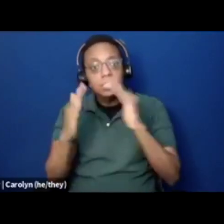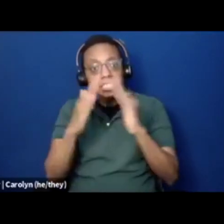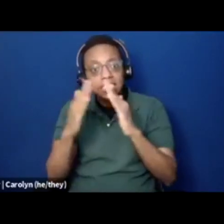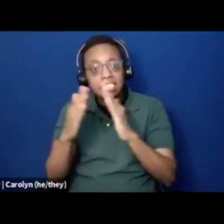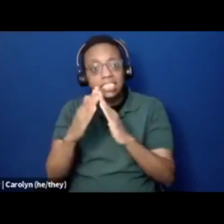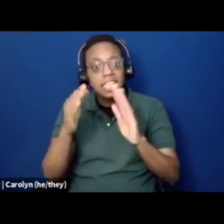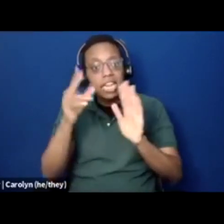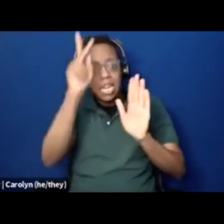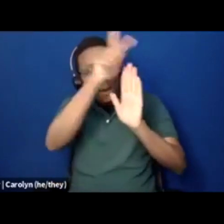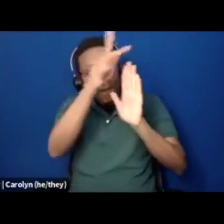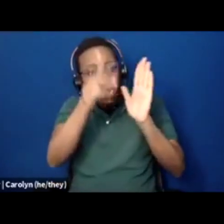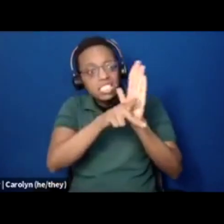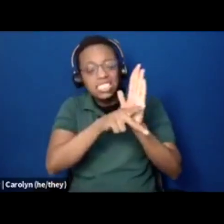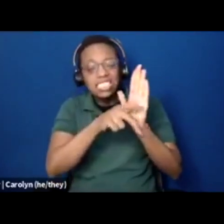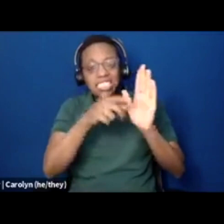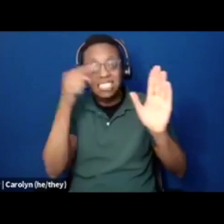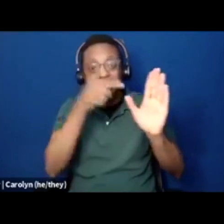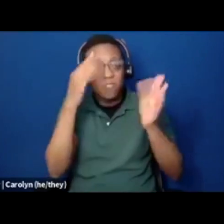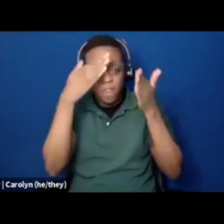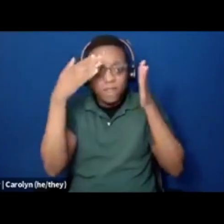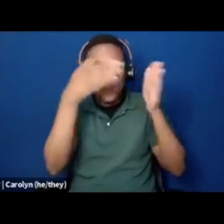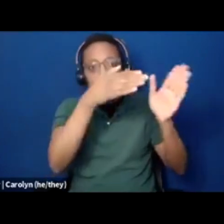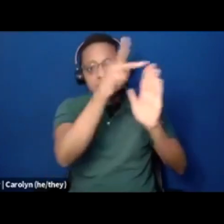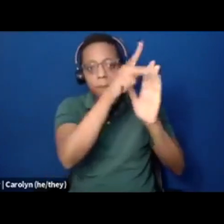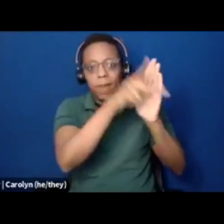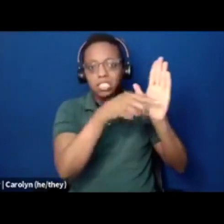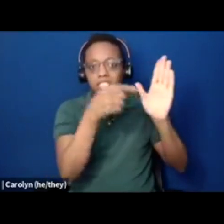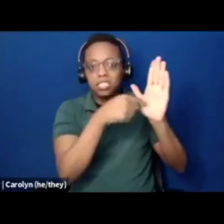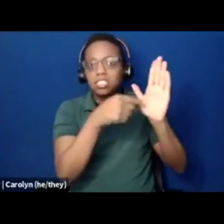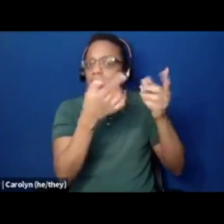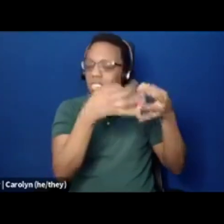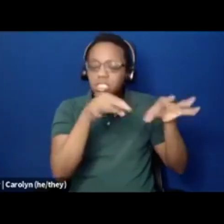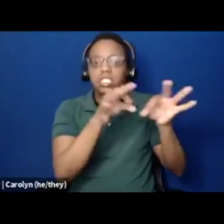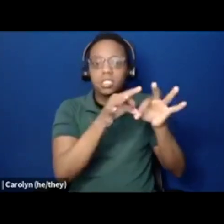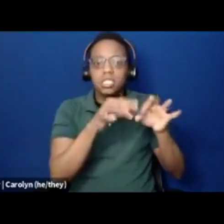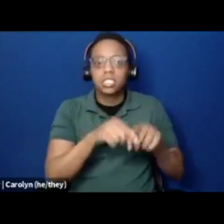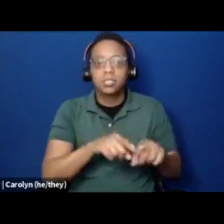to these policies, specifically the panic and defense